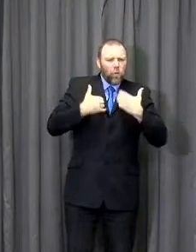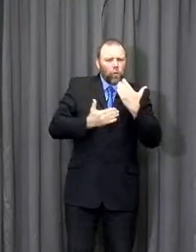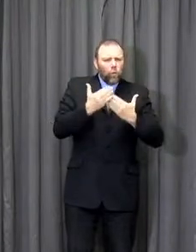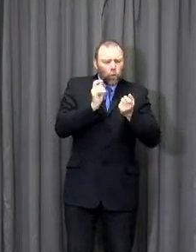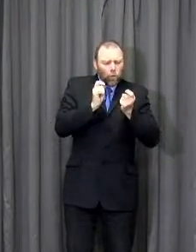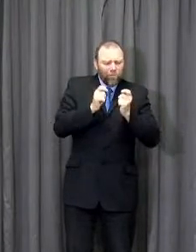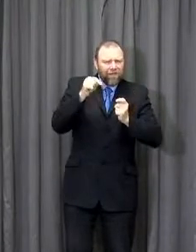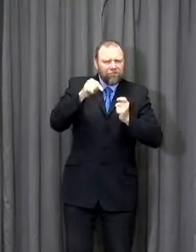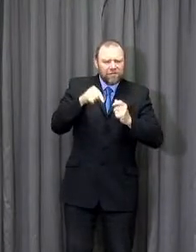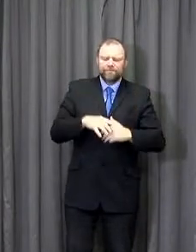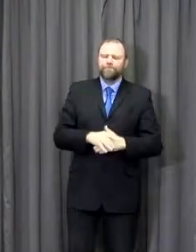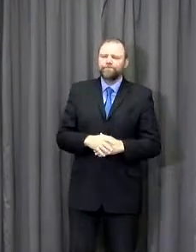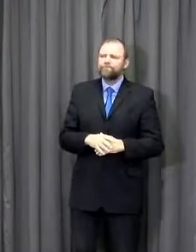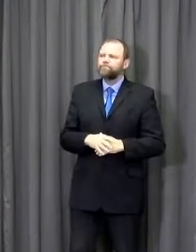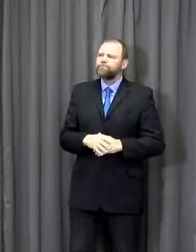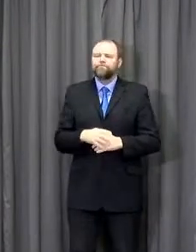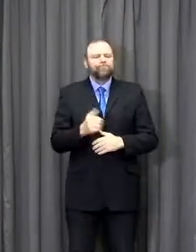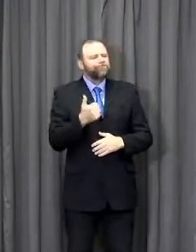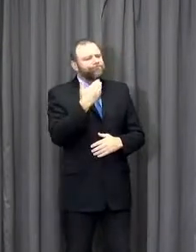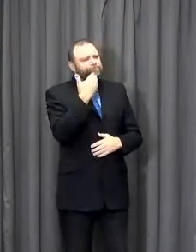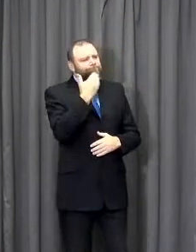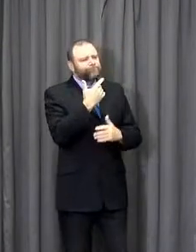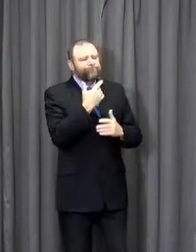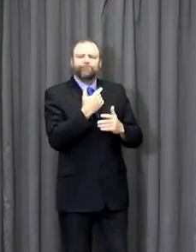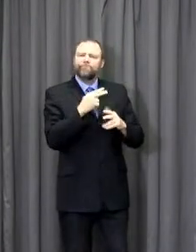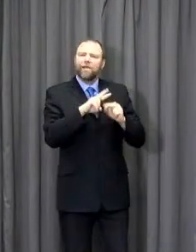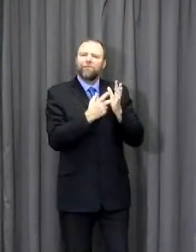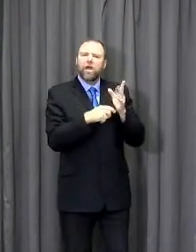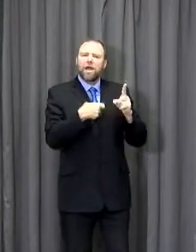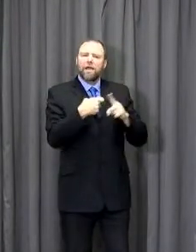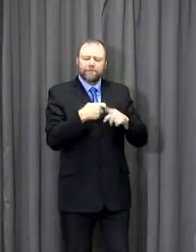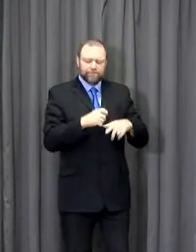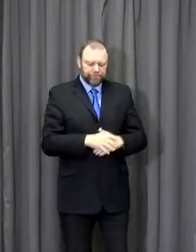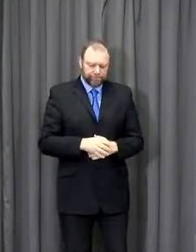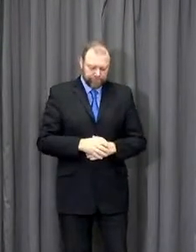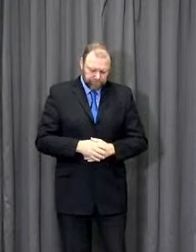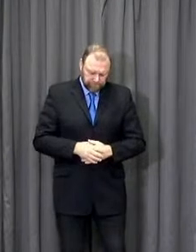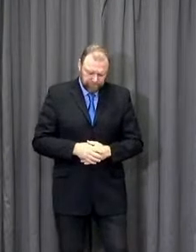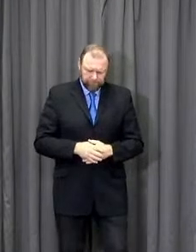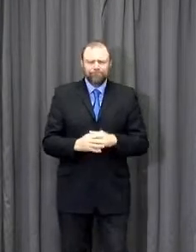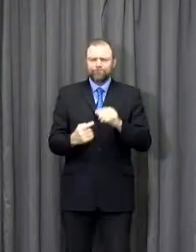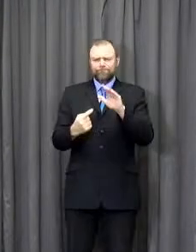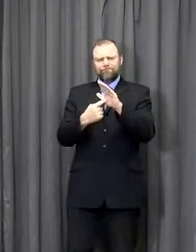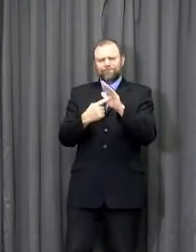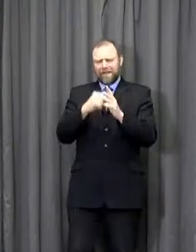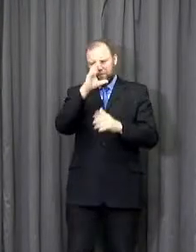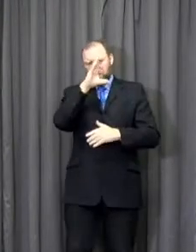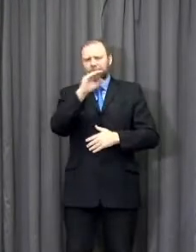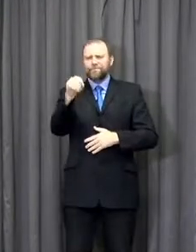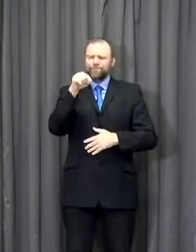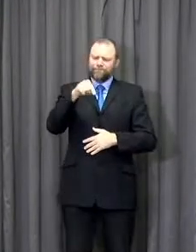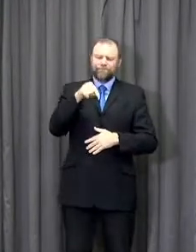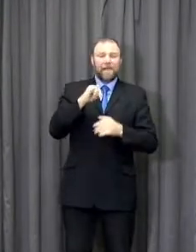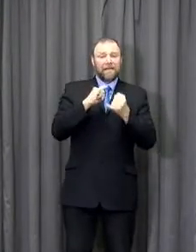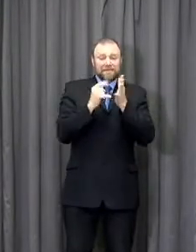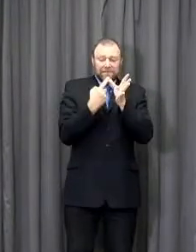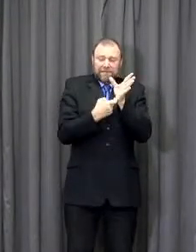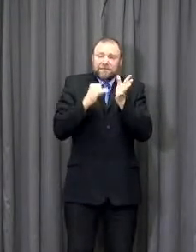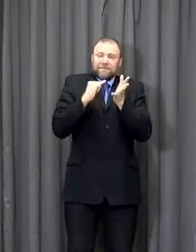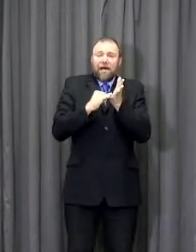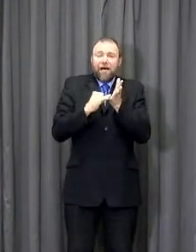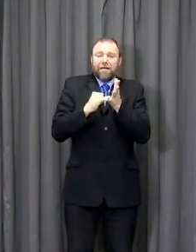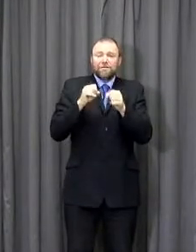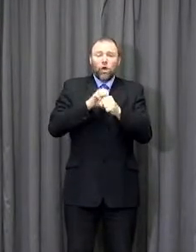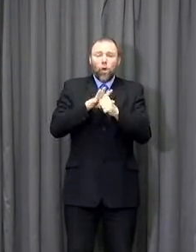Rob. Thank you, Frank. I think the first thing to say is mutations arise naturally in the SARS-CoV genome